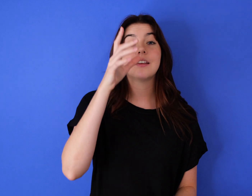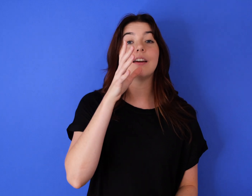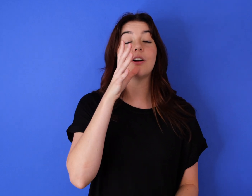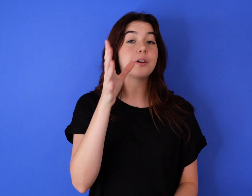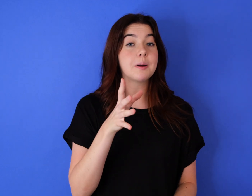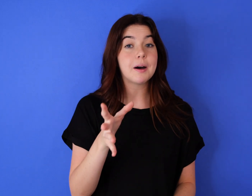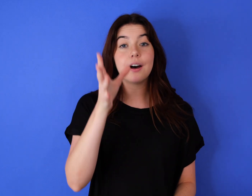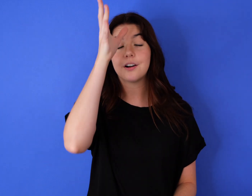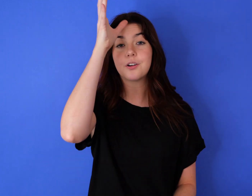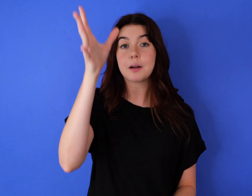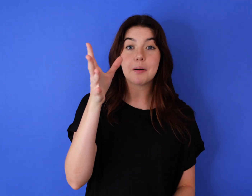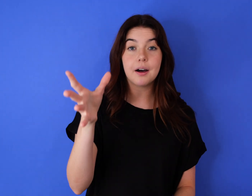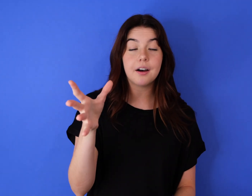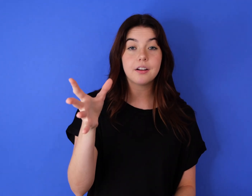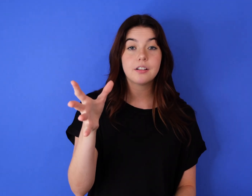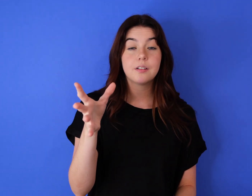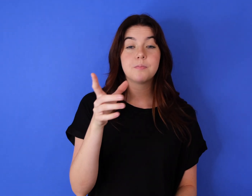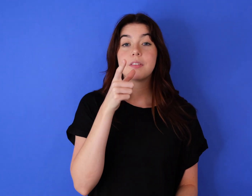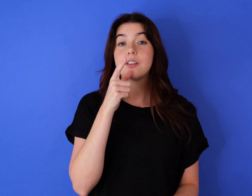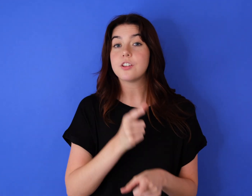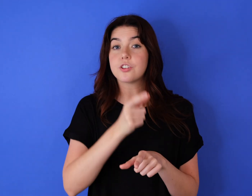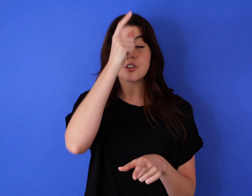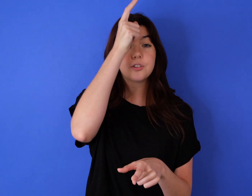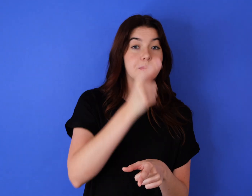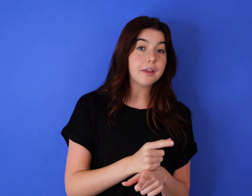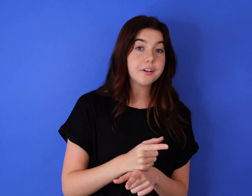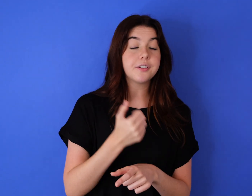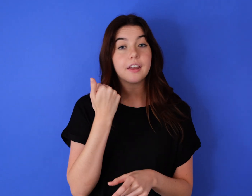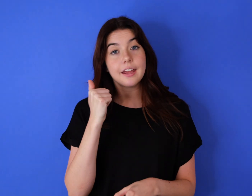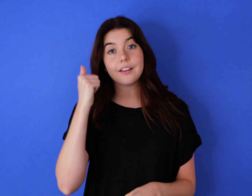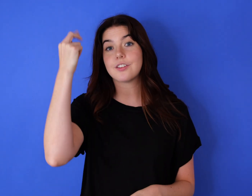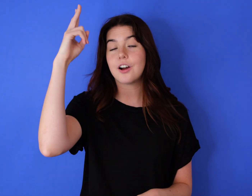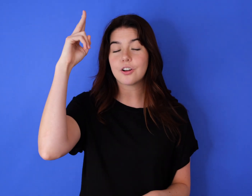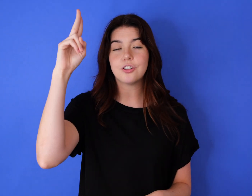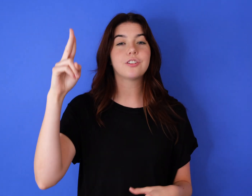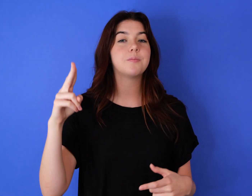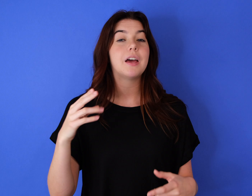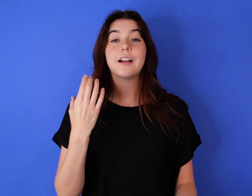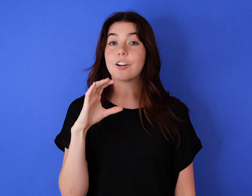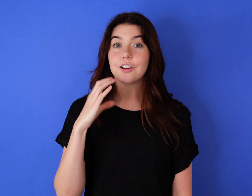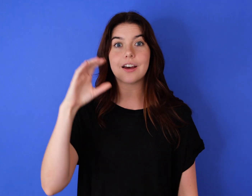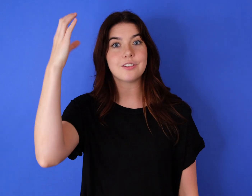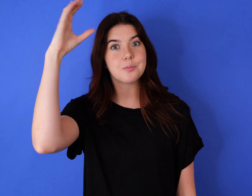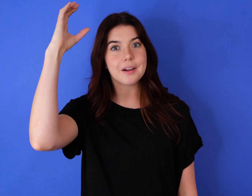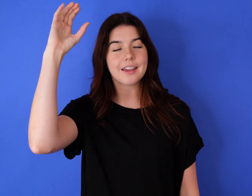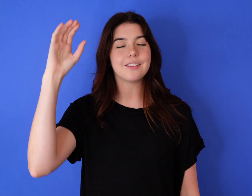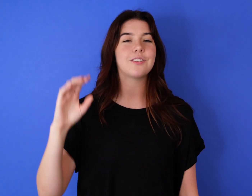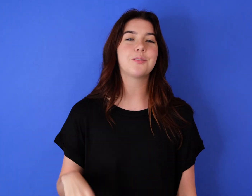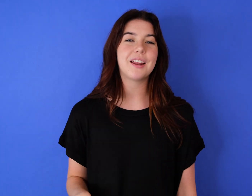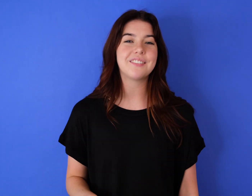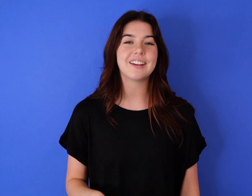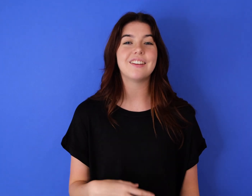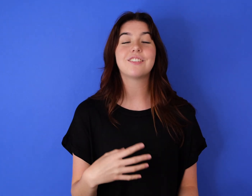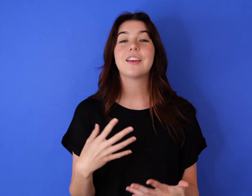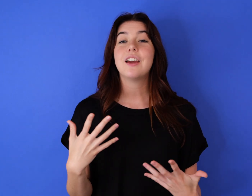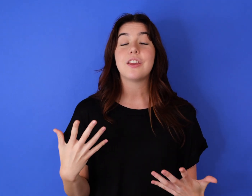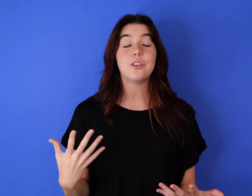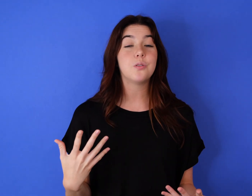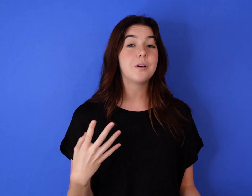a grandma, a grandpa, sisters, brothers, aunts, uncles, girl cousins, boy cousins, whatever it is, you would